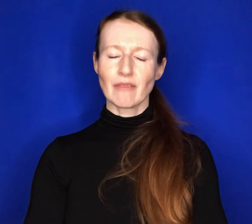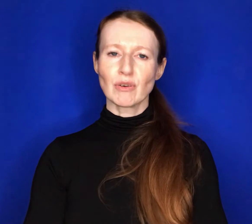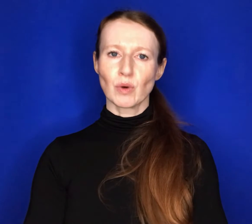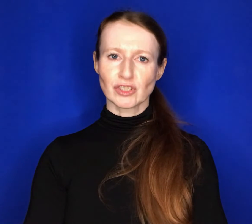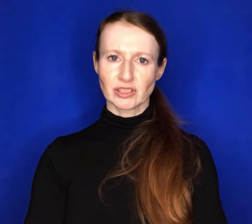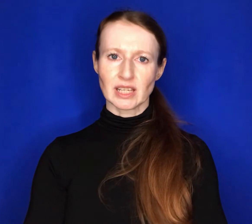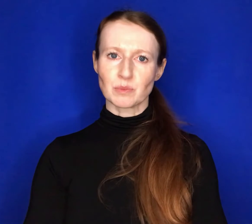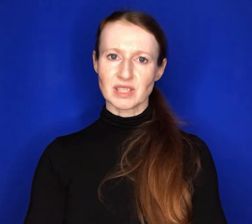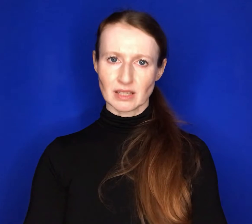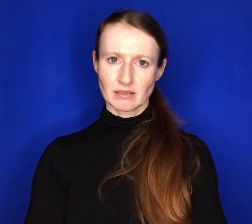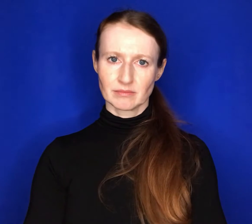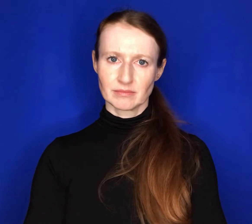Everyone should get upset.